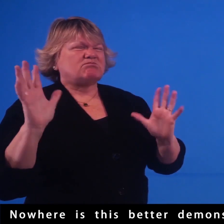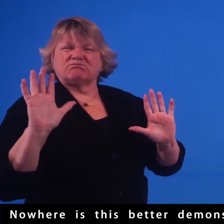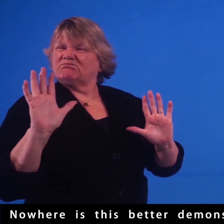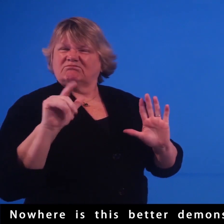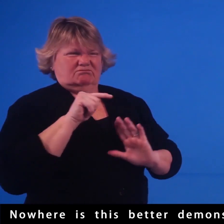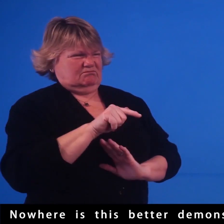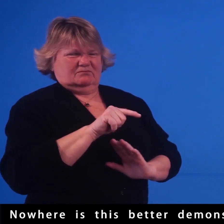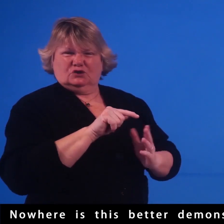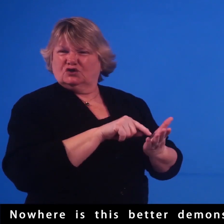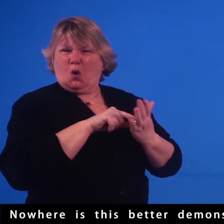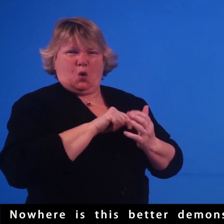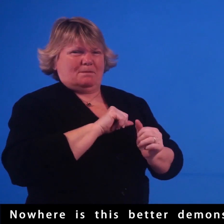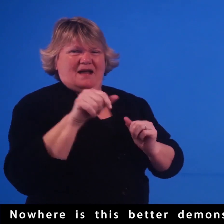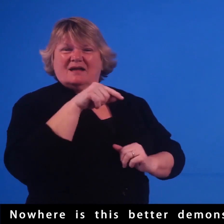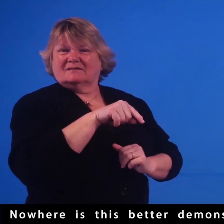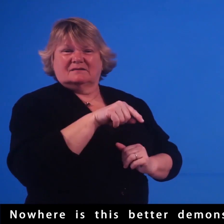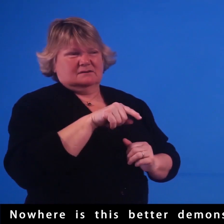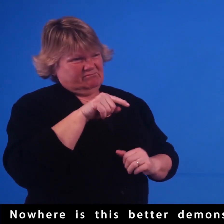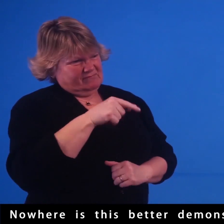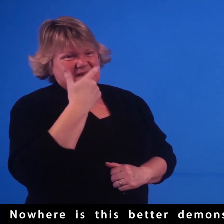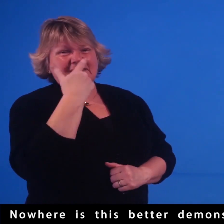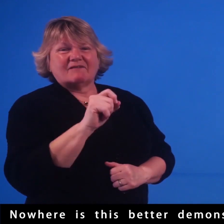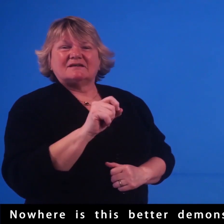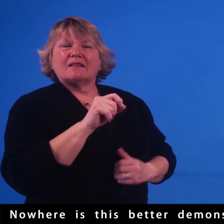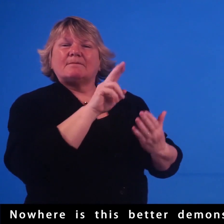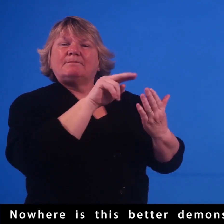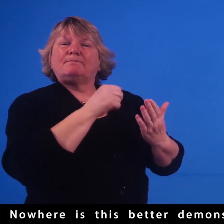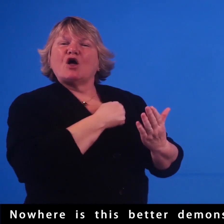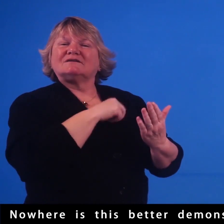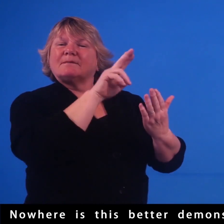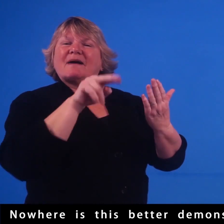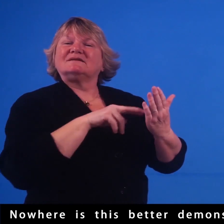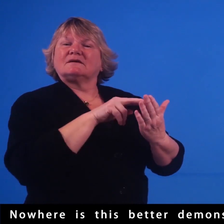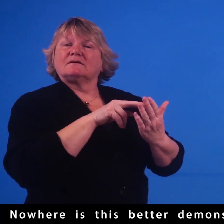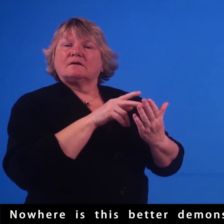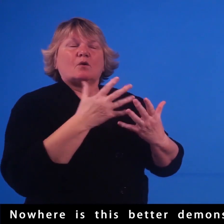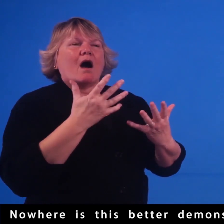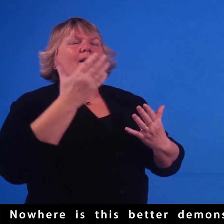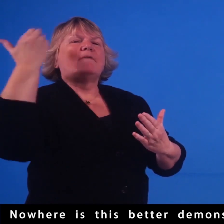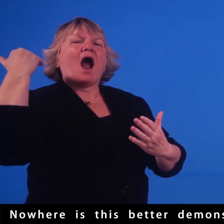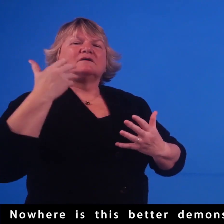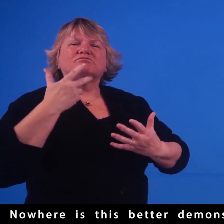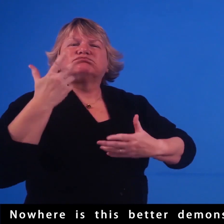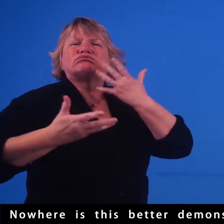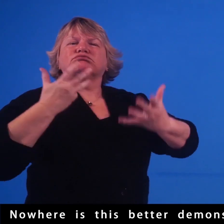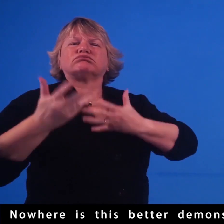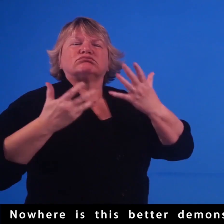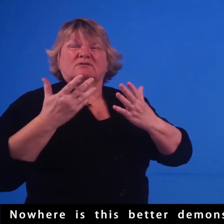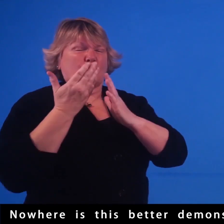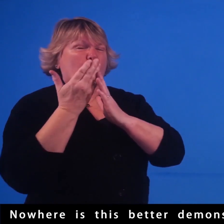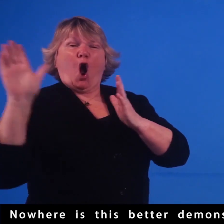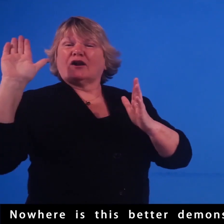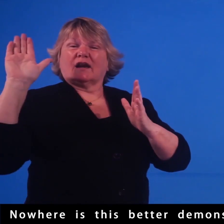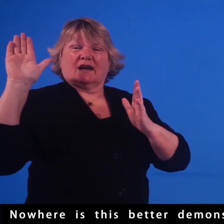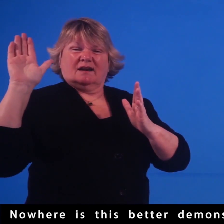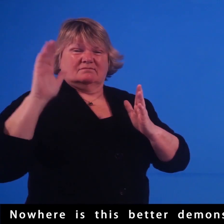Nowhere is this better demonstrated than in his 70th birthday self-portrait, where all past rhetoric has been swept aside,